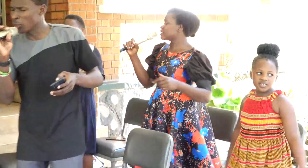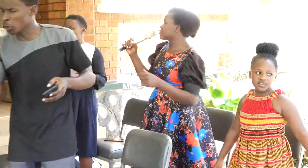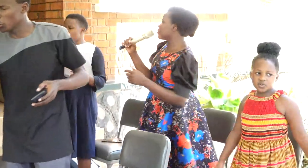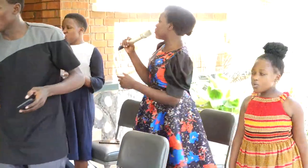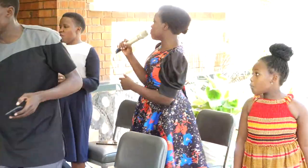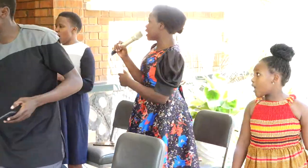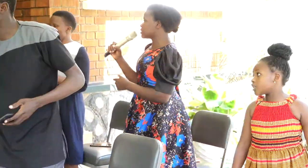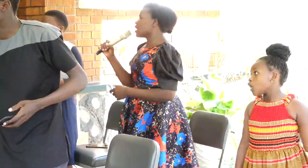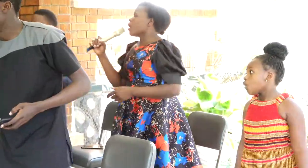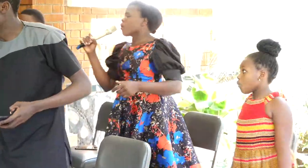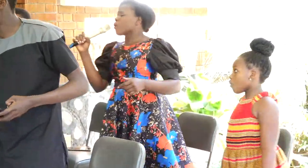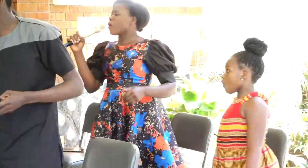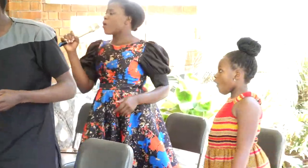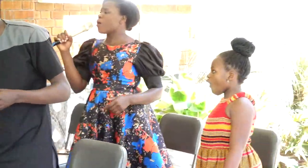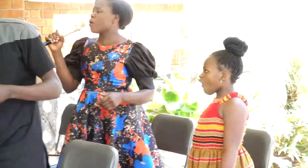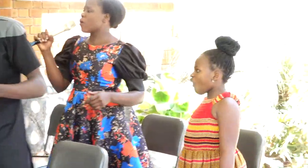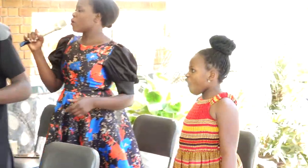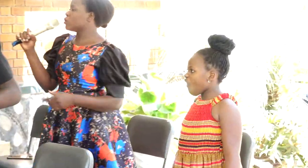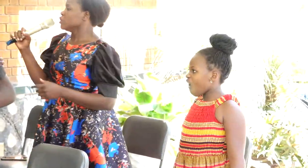Done too much.